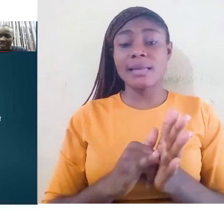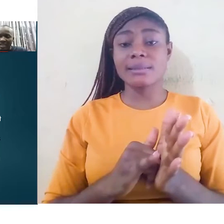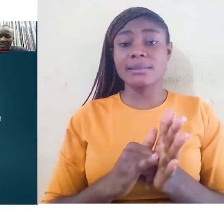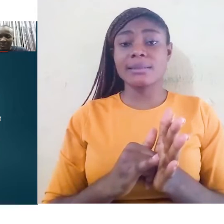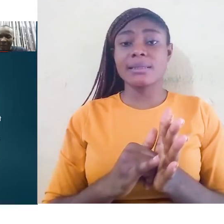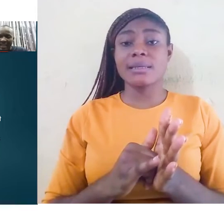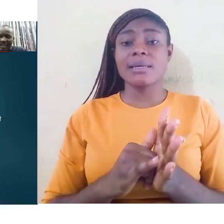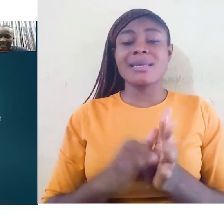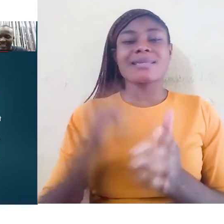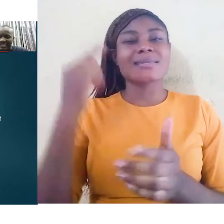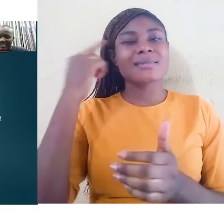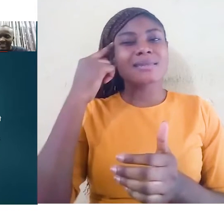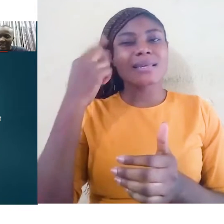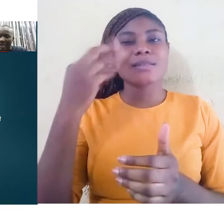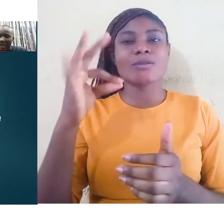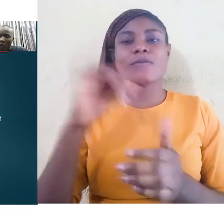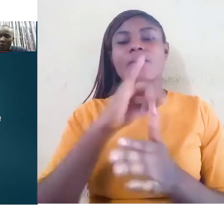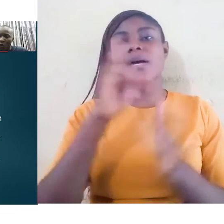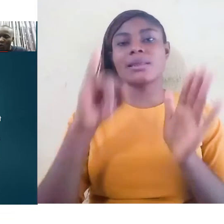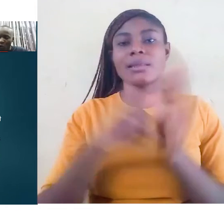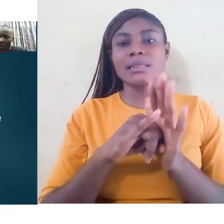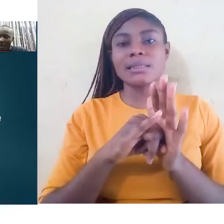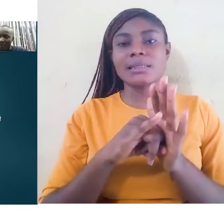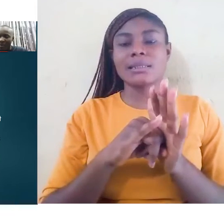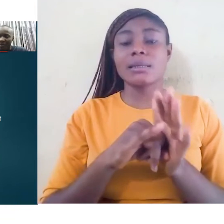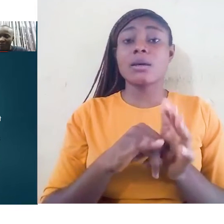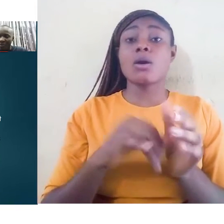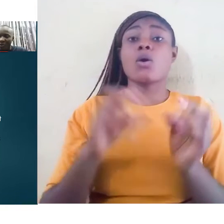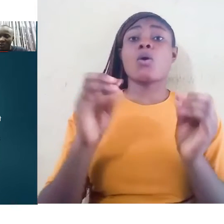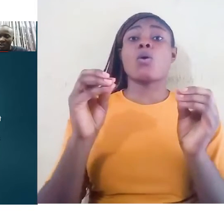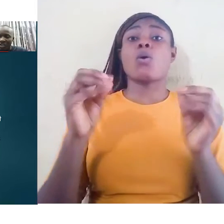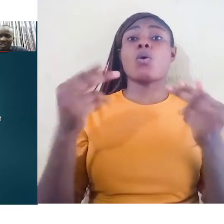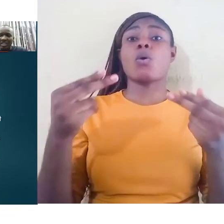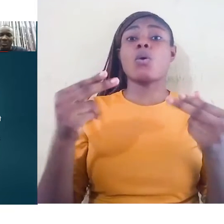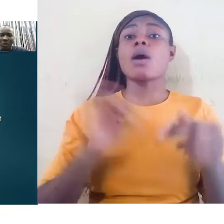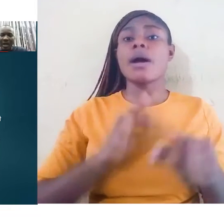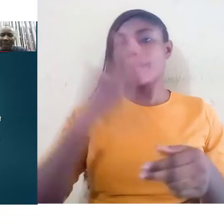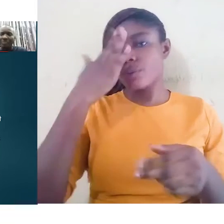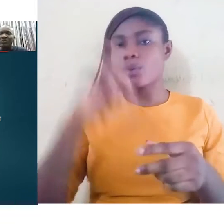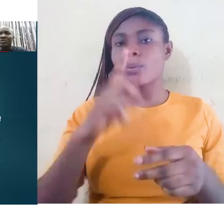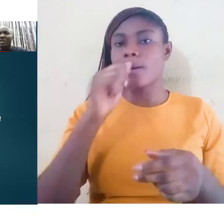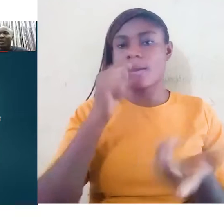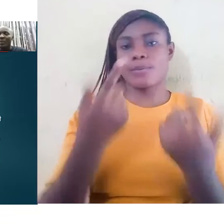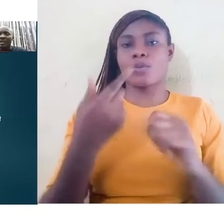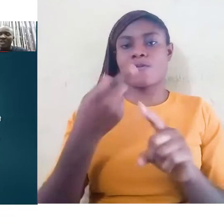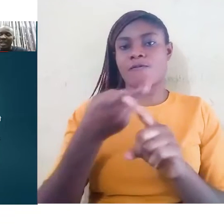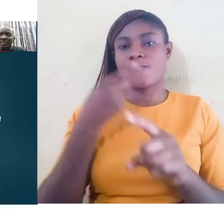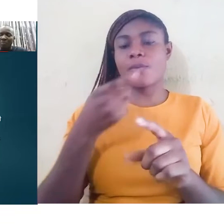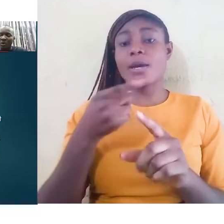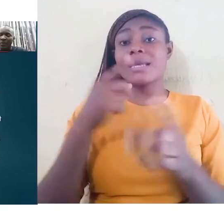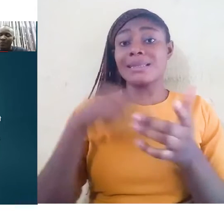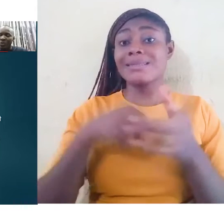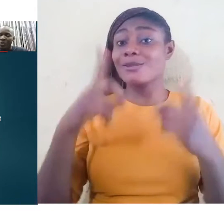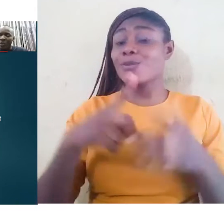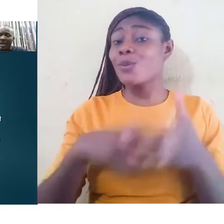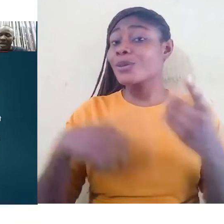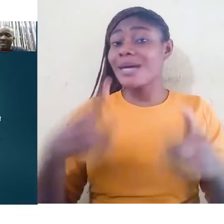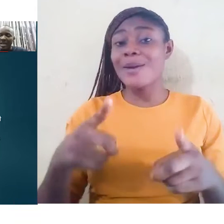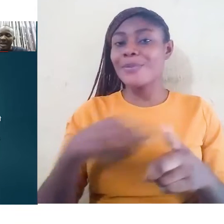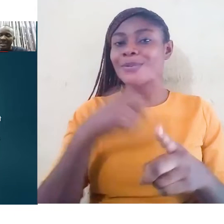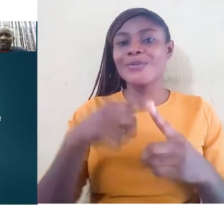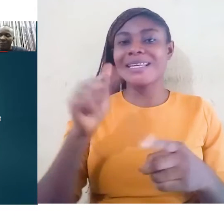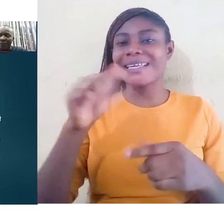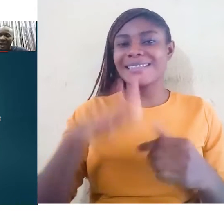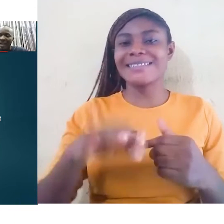that sense of identity, that, oh, you know where I'm coming from, you know, this is what happens when a child is born. So we can